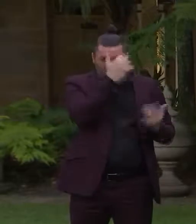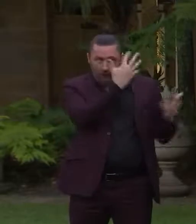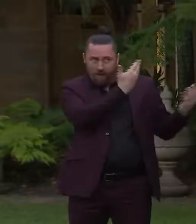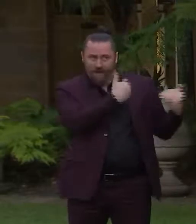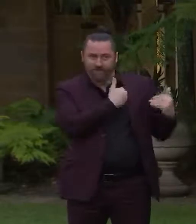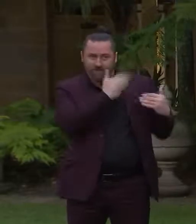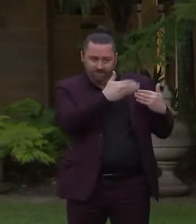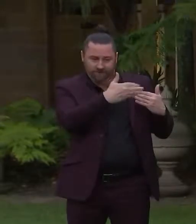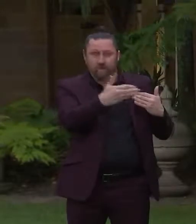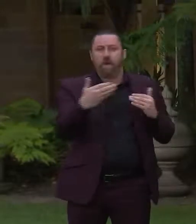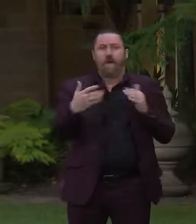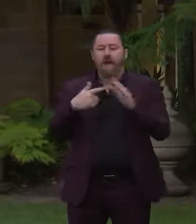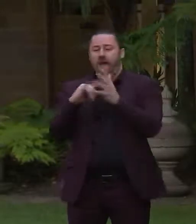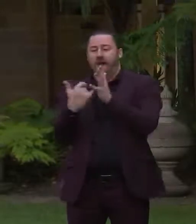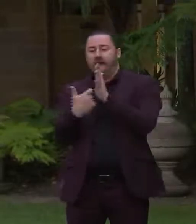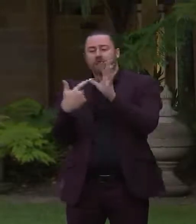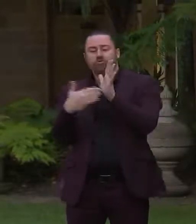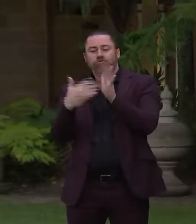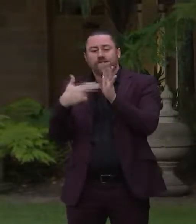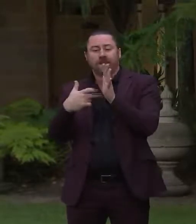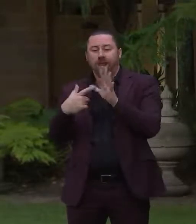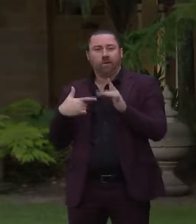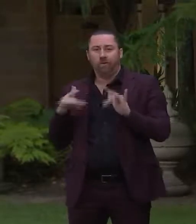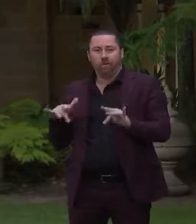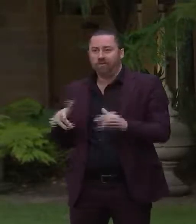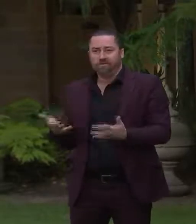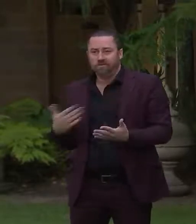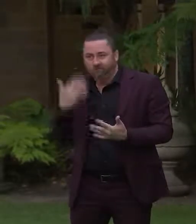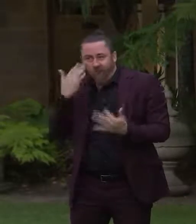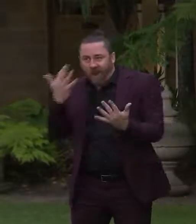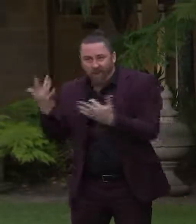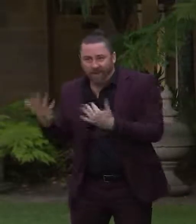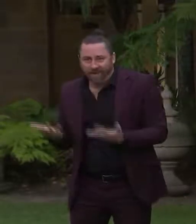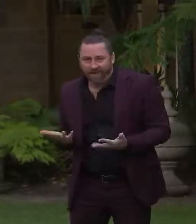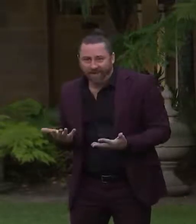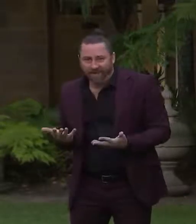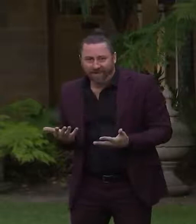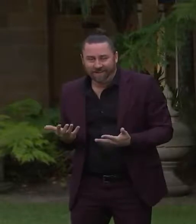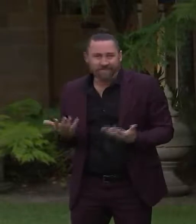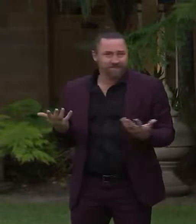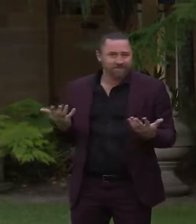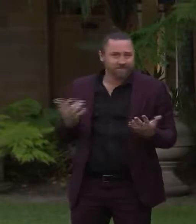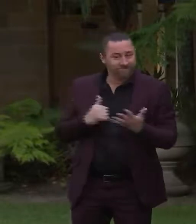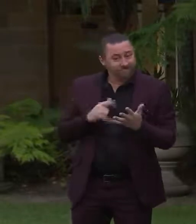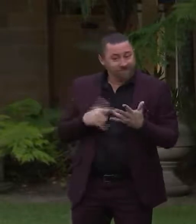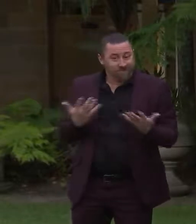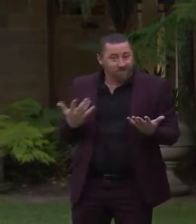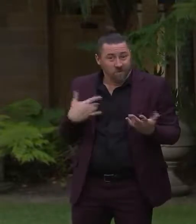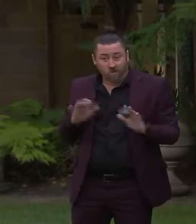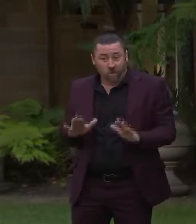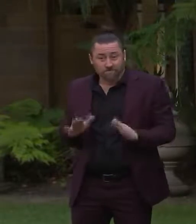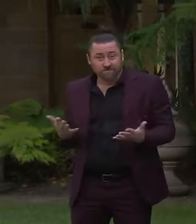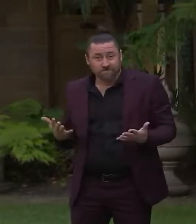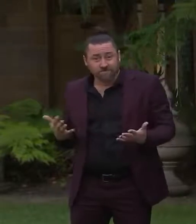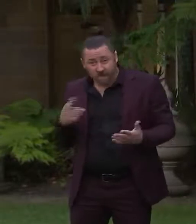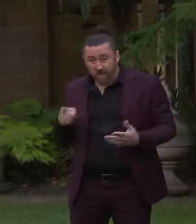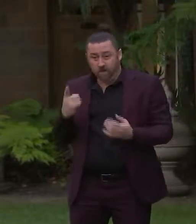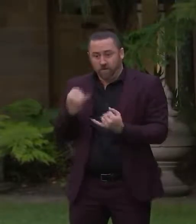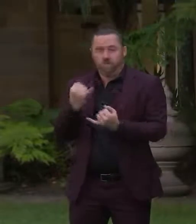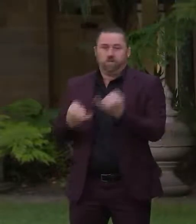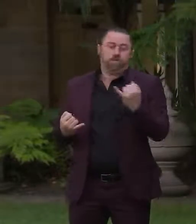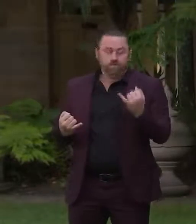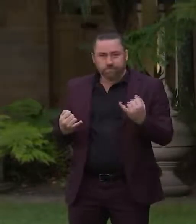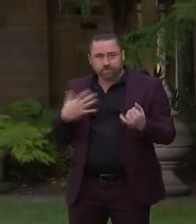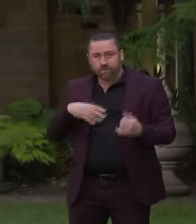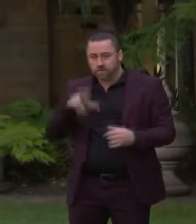yet have it for the AstraZeneca vaccine, and clearly it's even more complicated because you're dealing